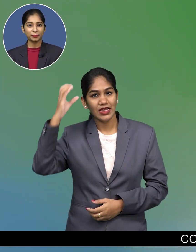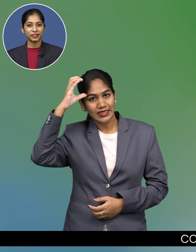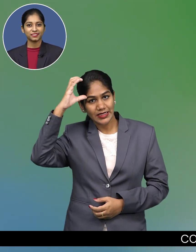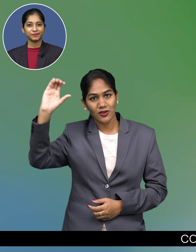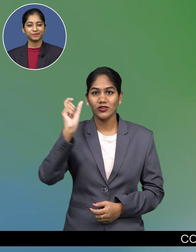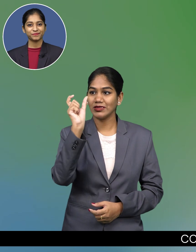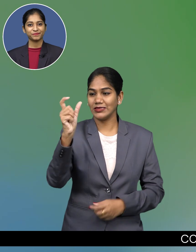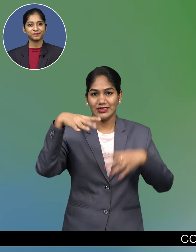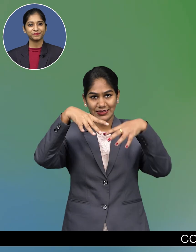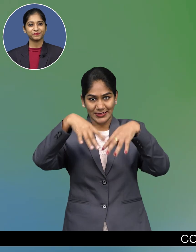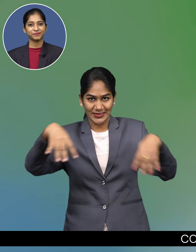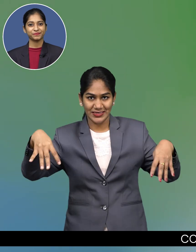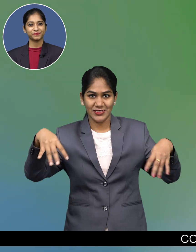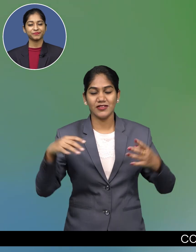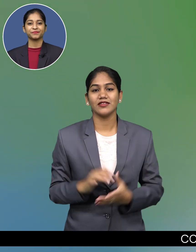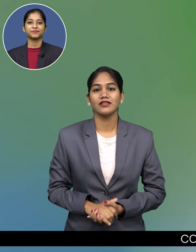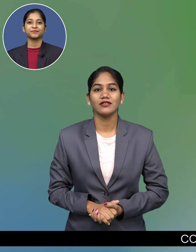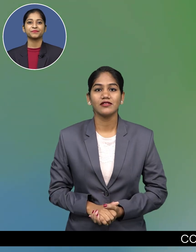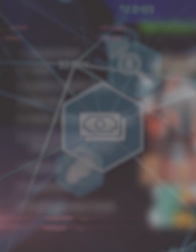Concept map.